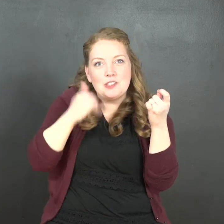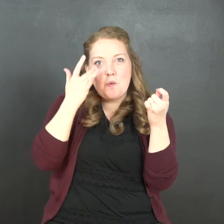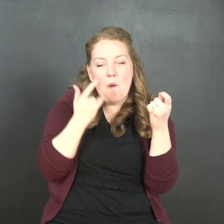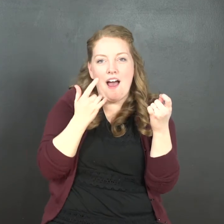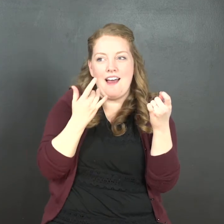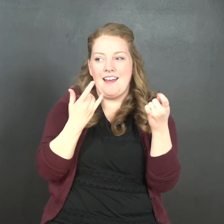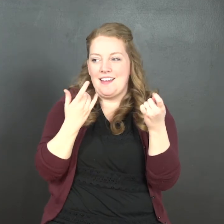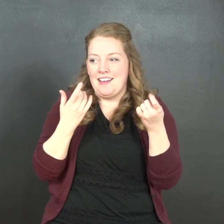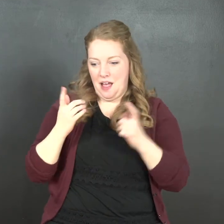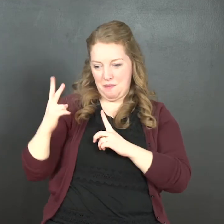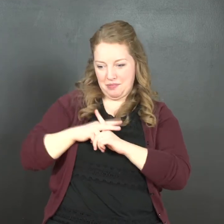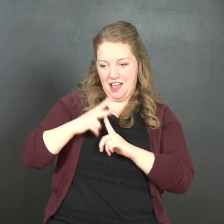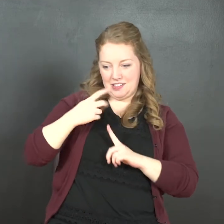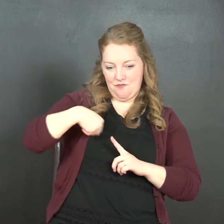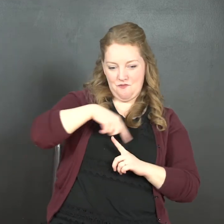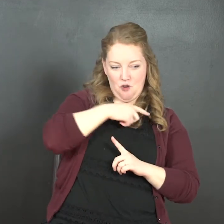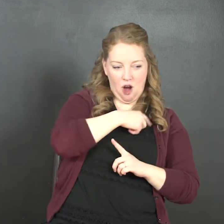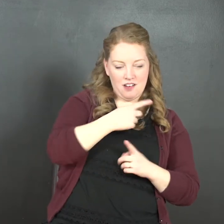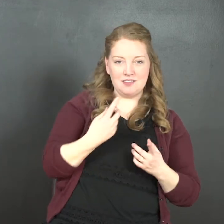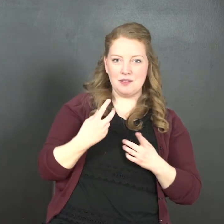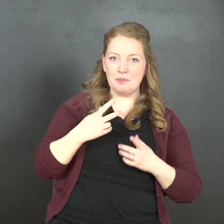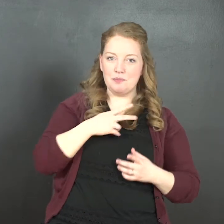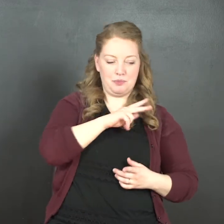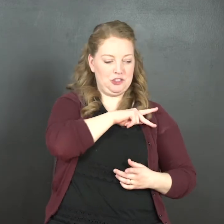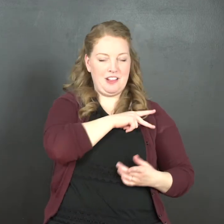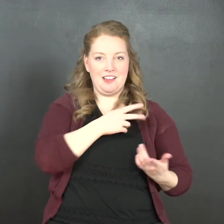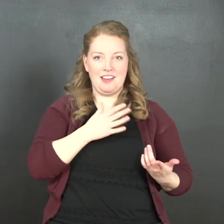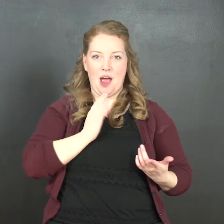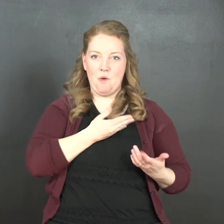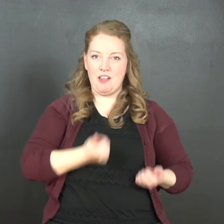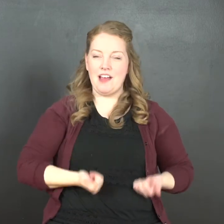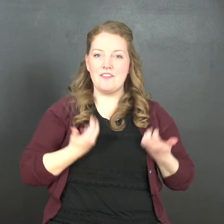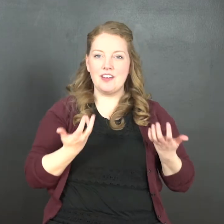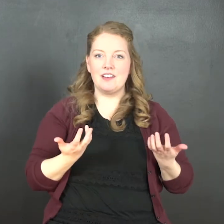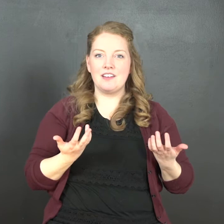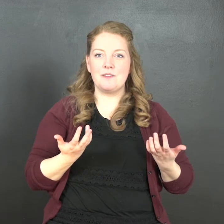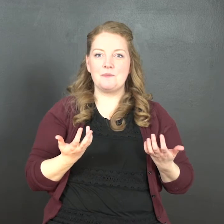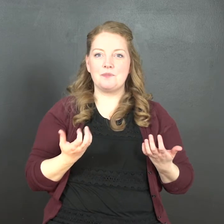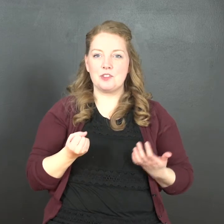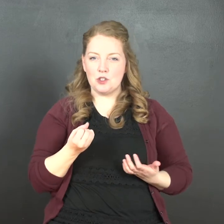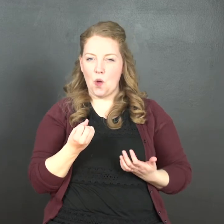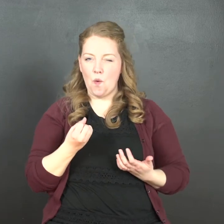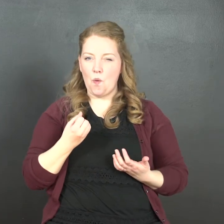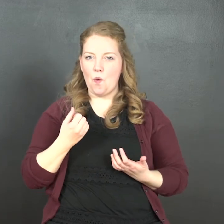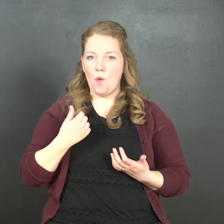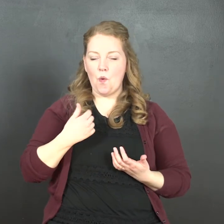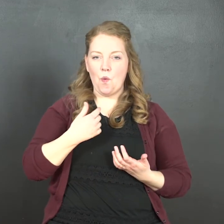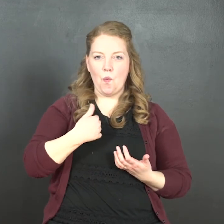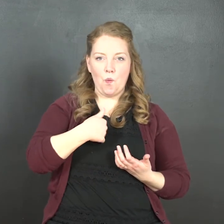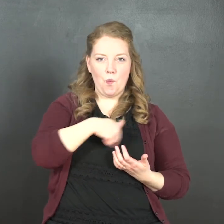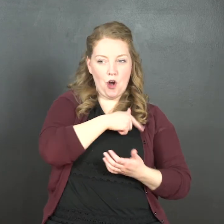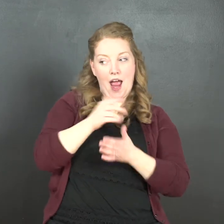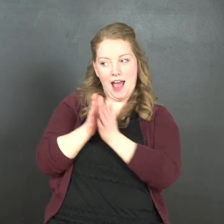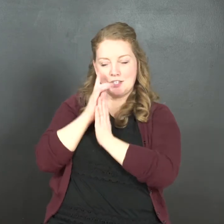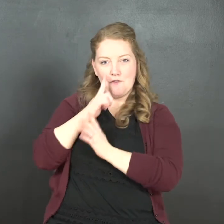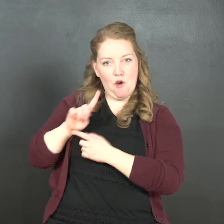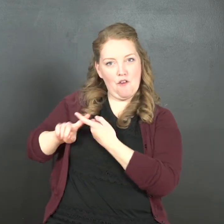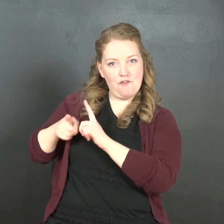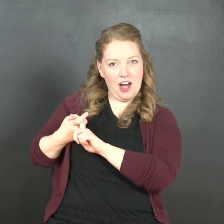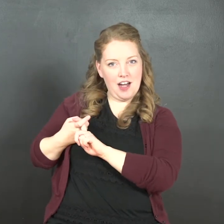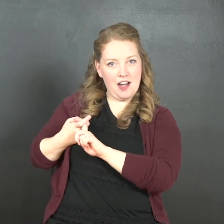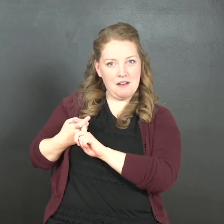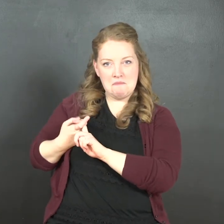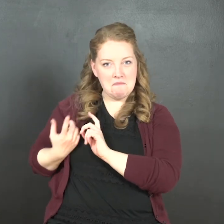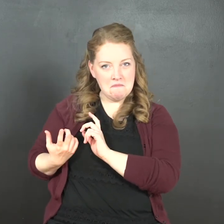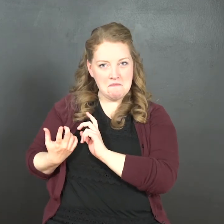for a friend, what does the resurrection of Jesus have to do with me? I'm going to give you three things very quickly. Number one, the resurrection of Jesus lets